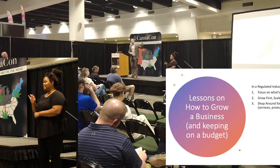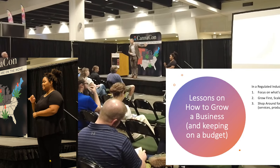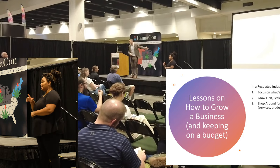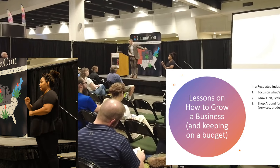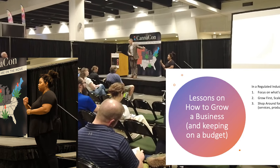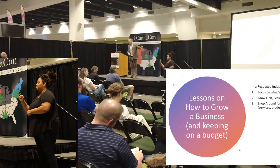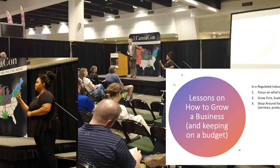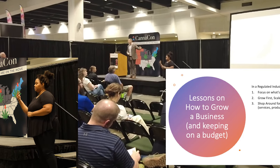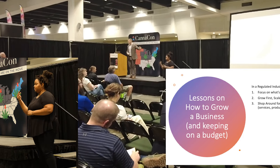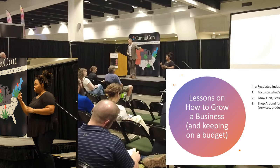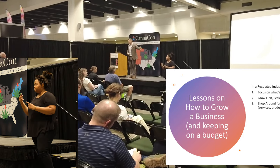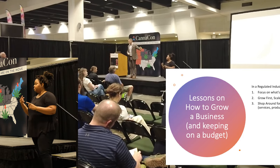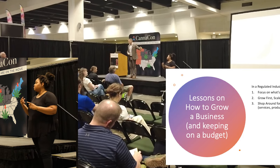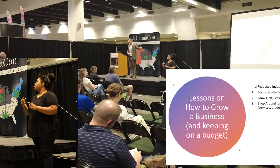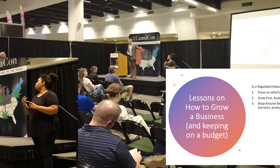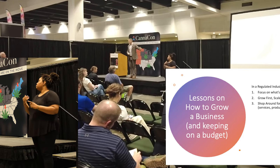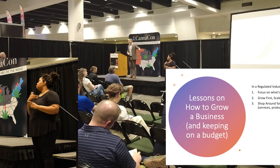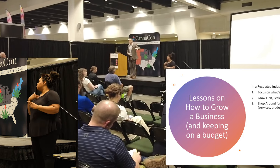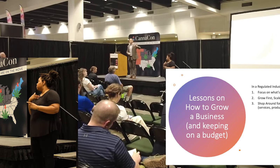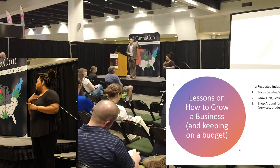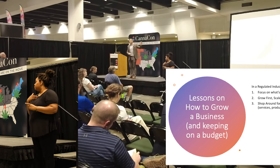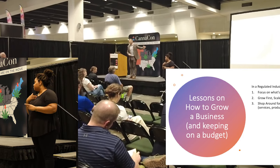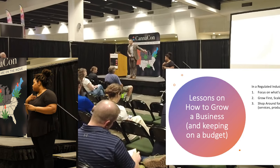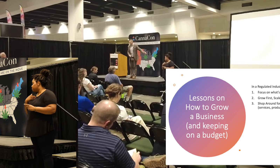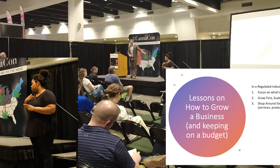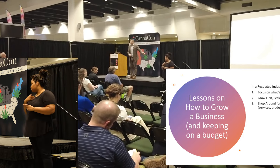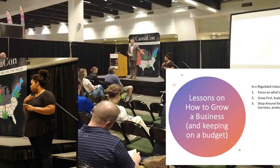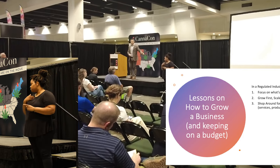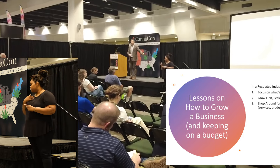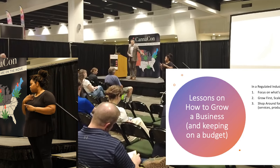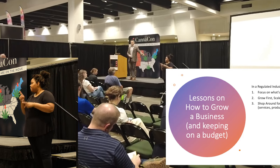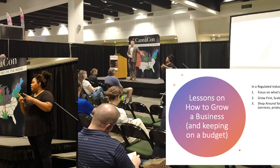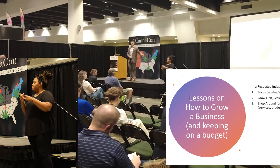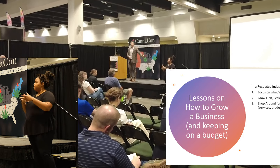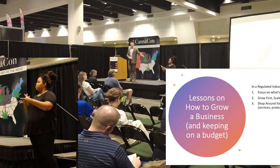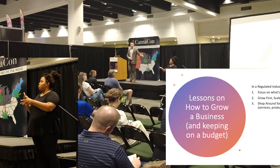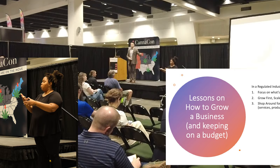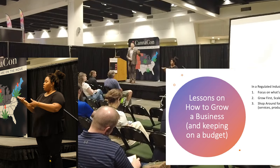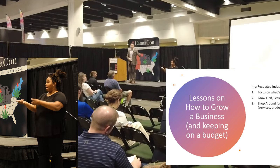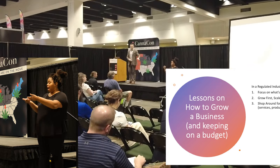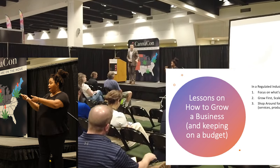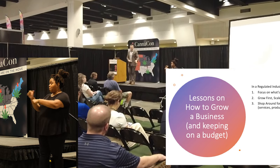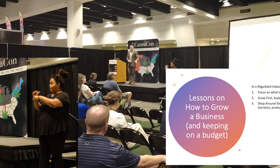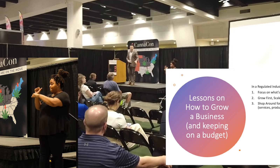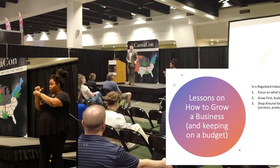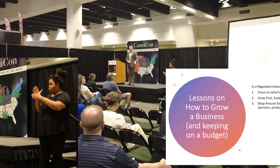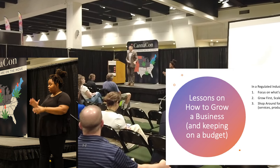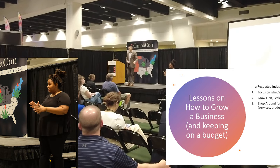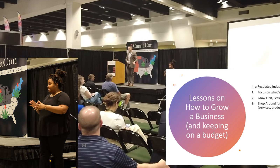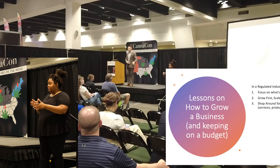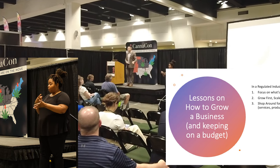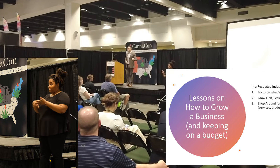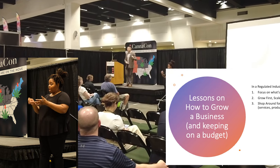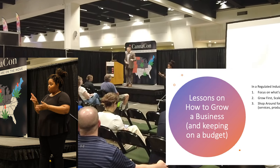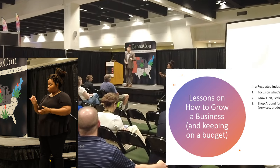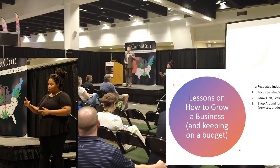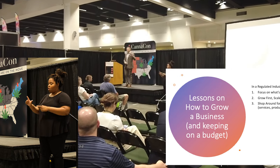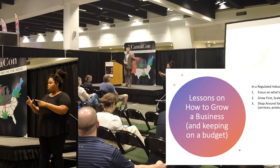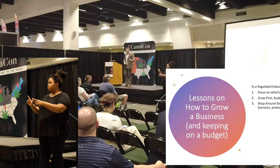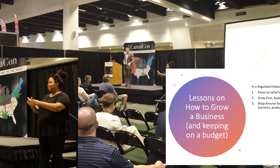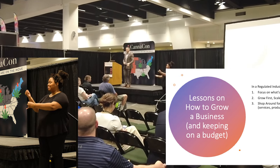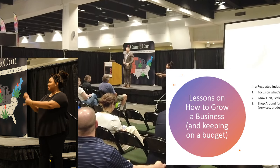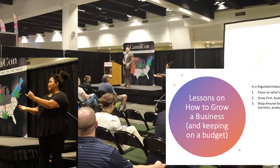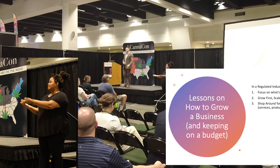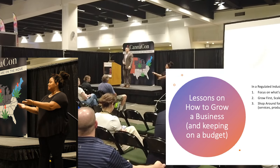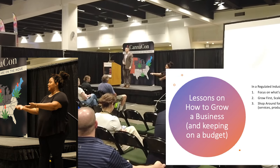out and hiring 10 staff when they got their license. Putting people on payroll. You do not want to do that. Hiring should be the